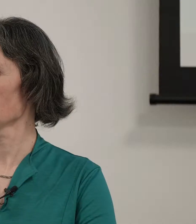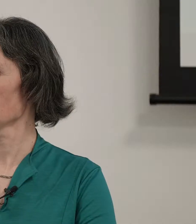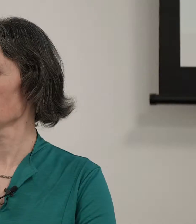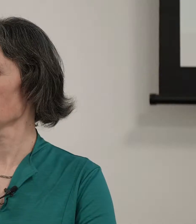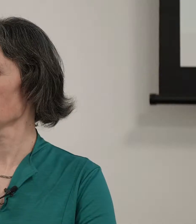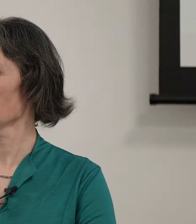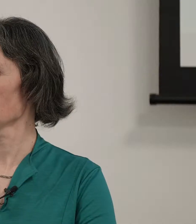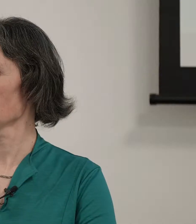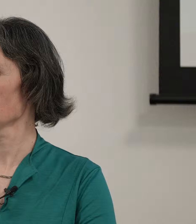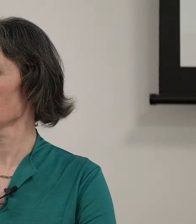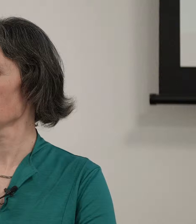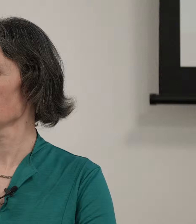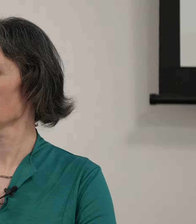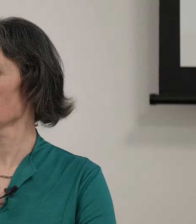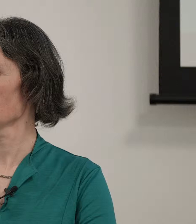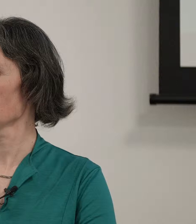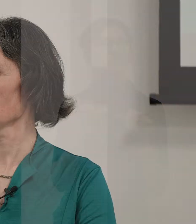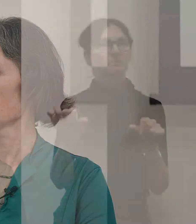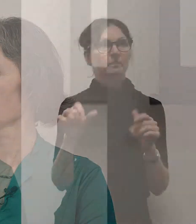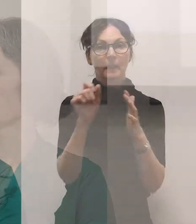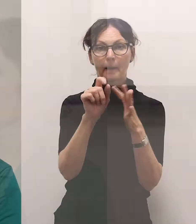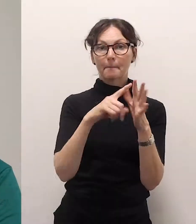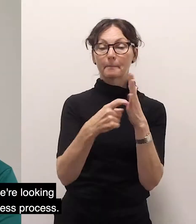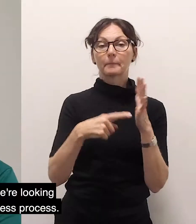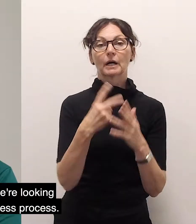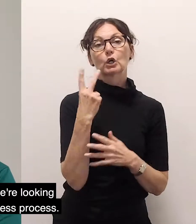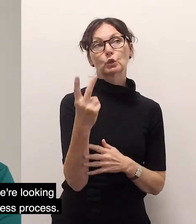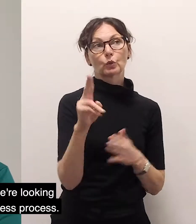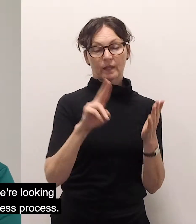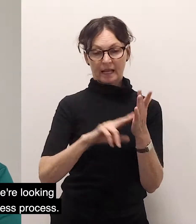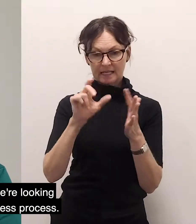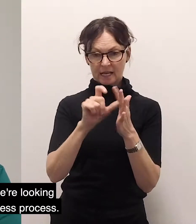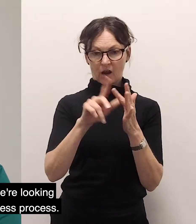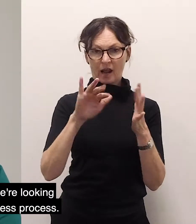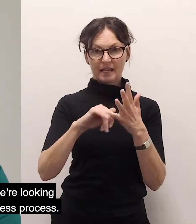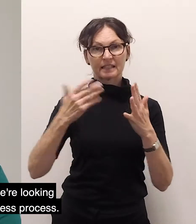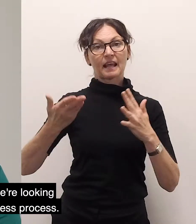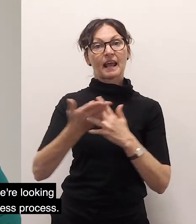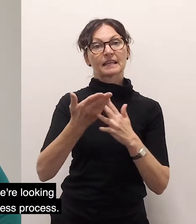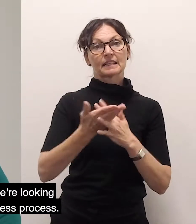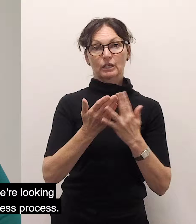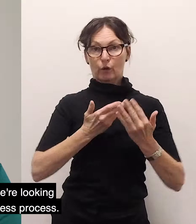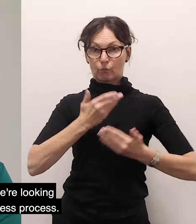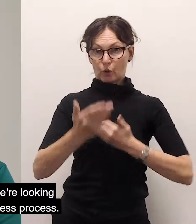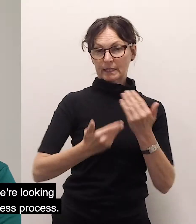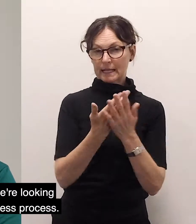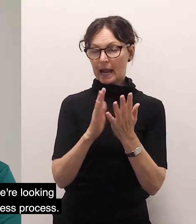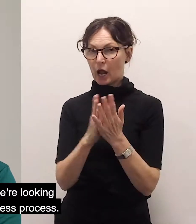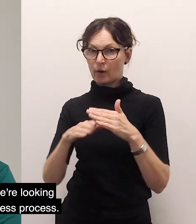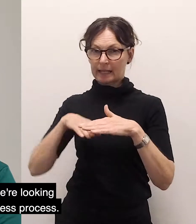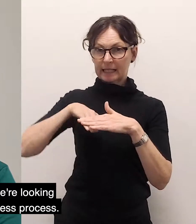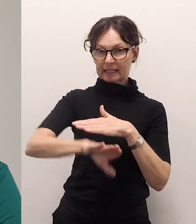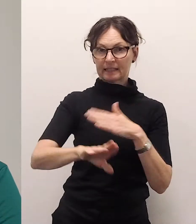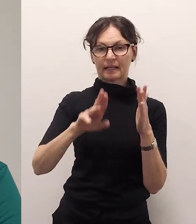room. She reads notes from a braille booklet. In Part 2, we're looking at the NDIS access process.